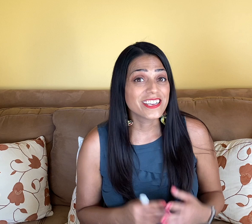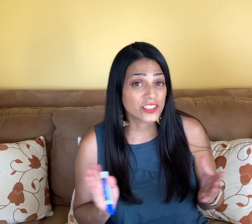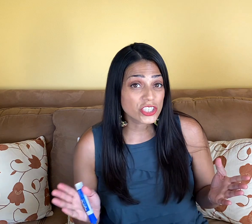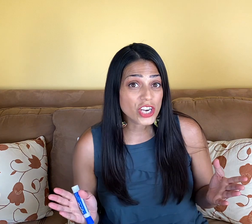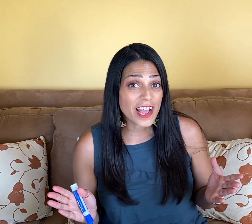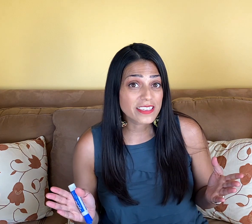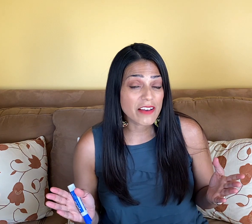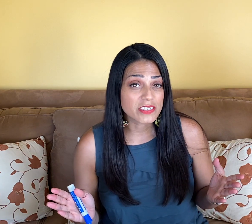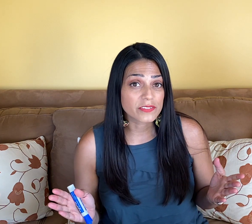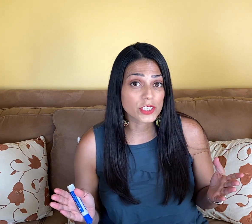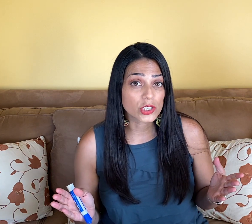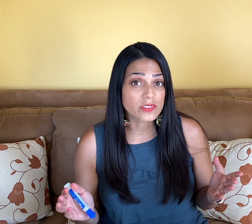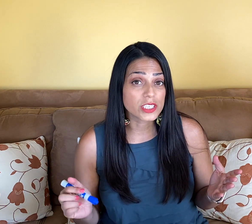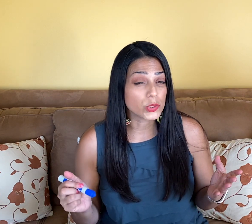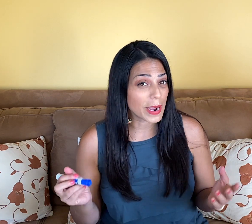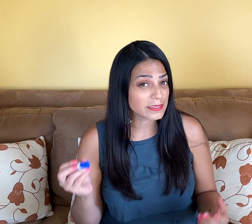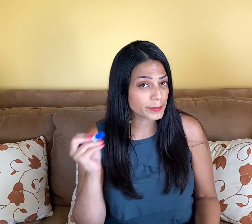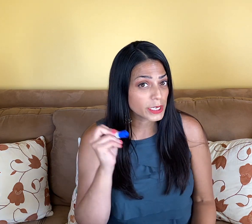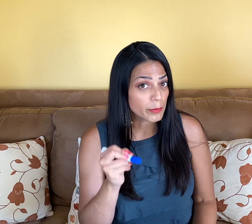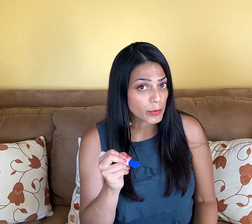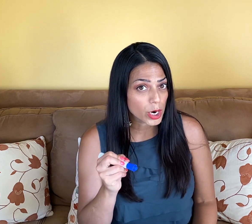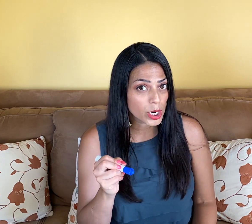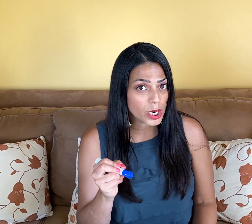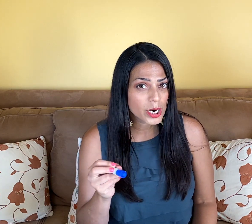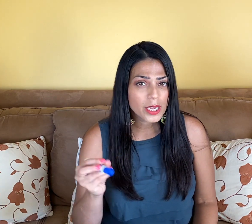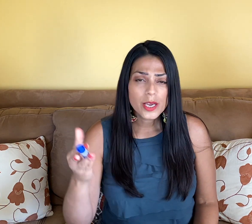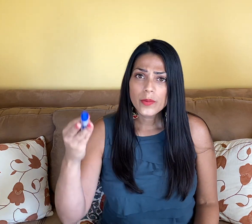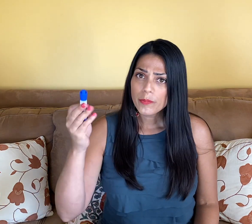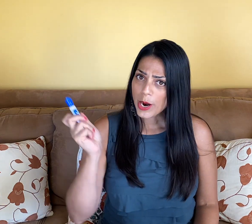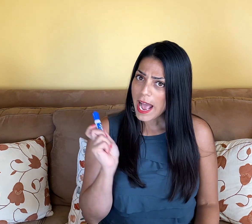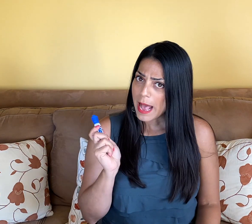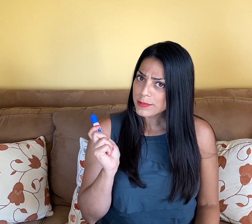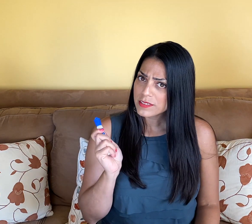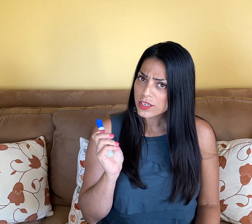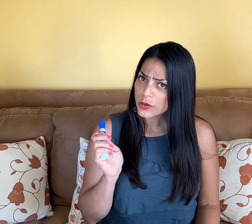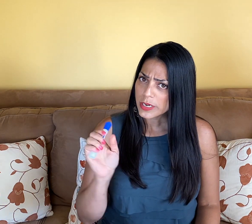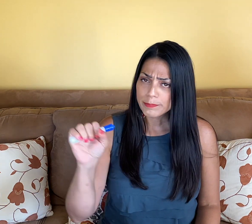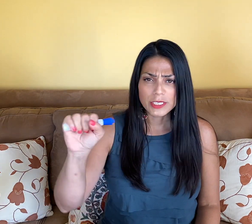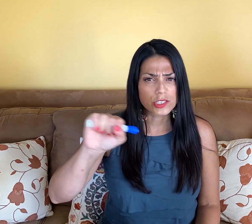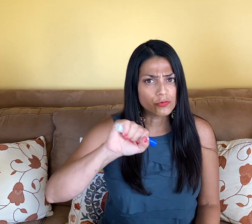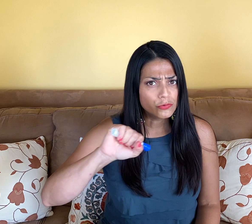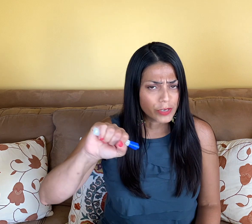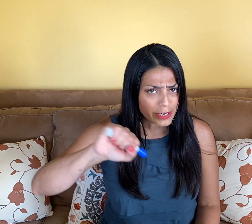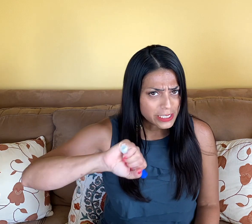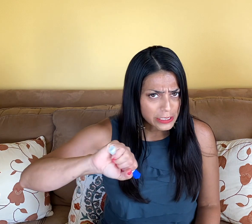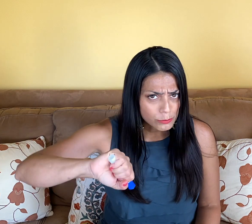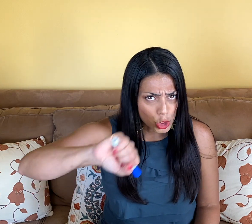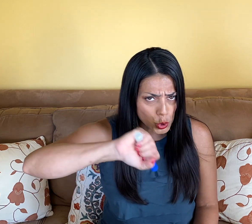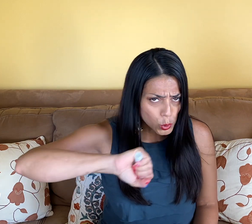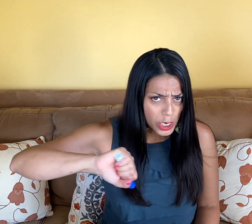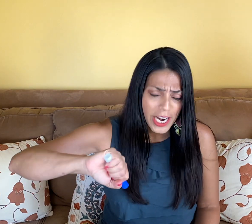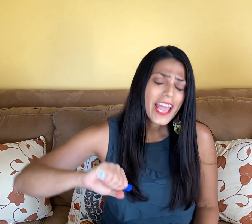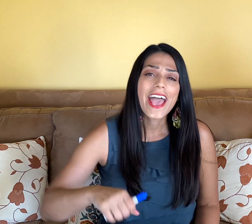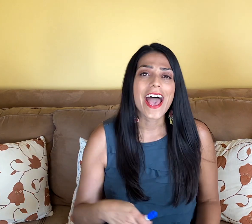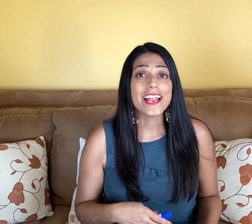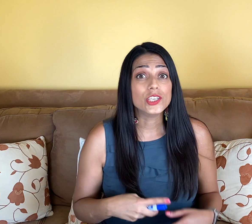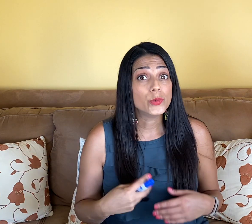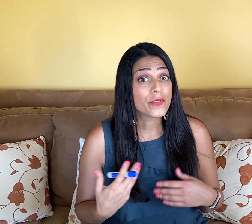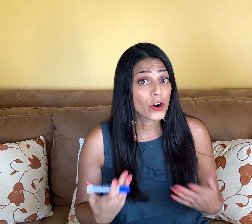Is your child having difficulty grasping a marker? Perhaps their grip is very immature, and you've